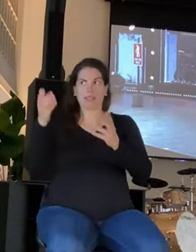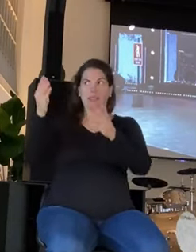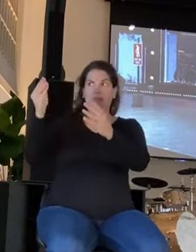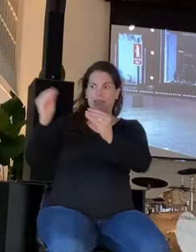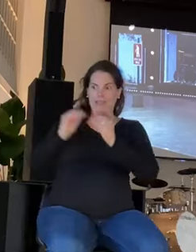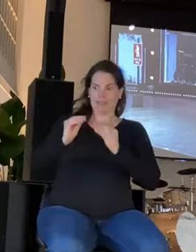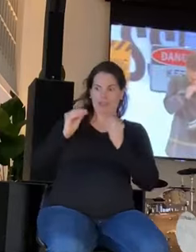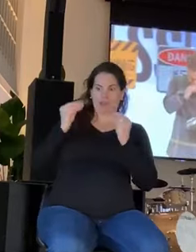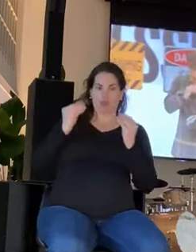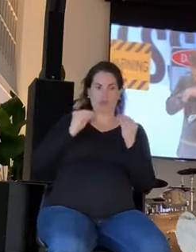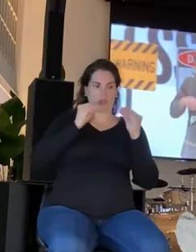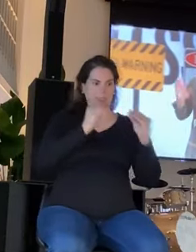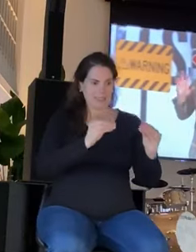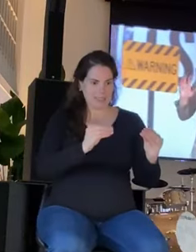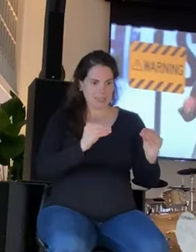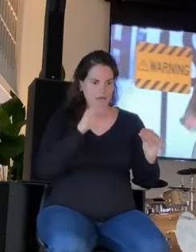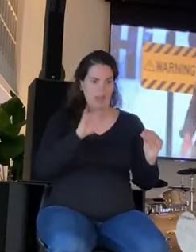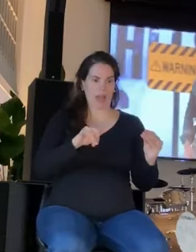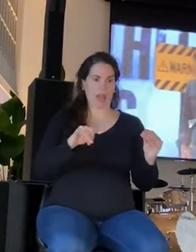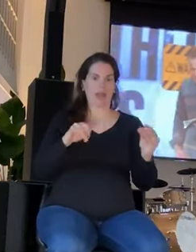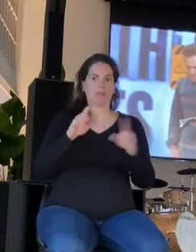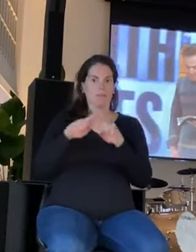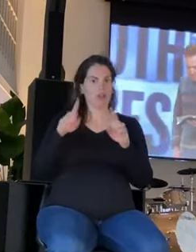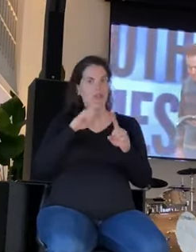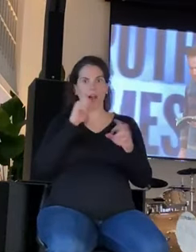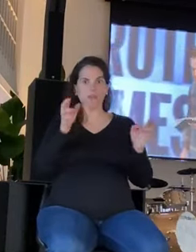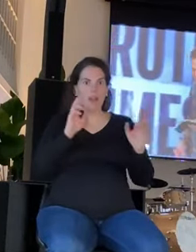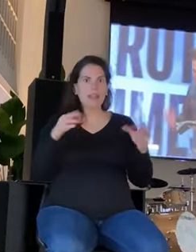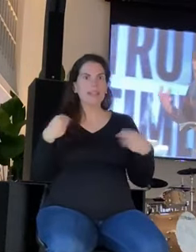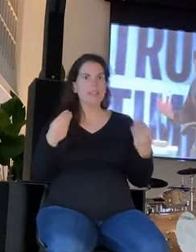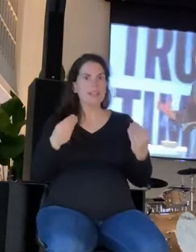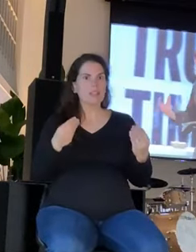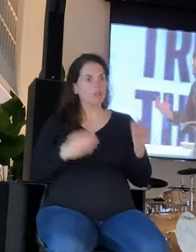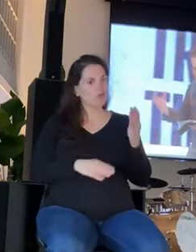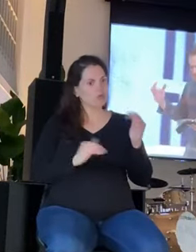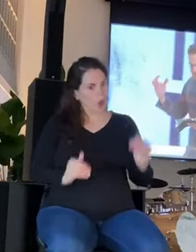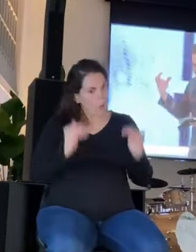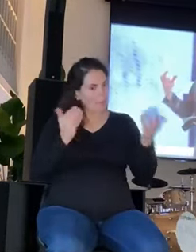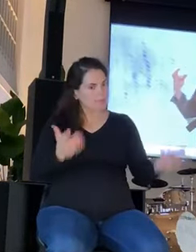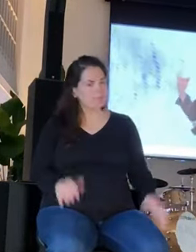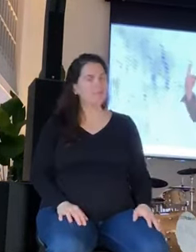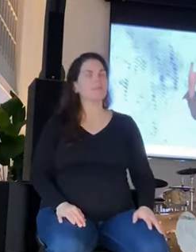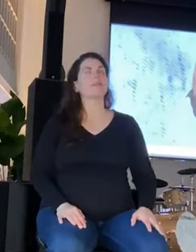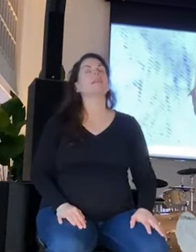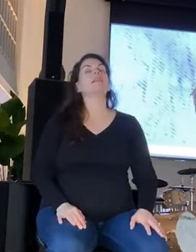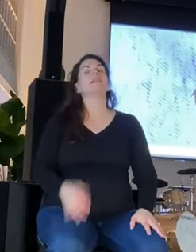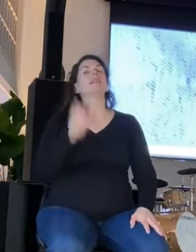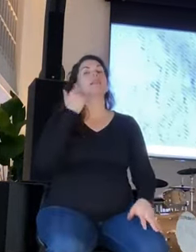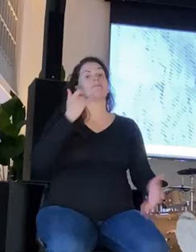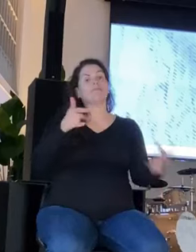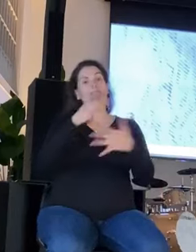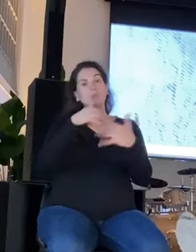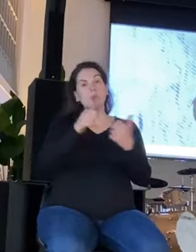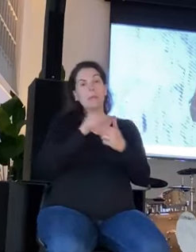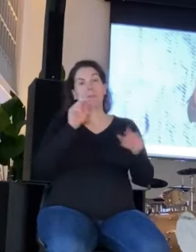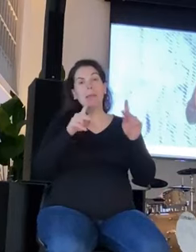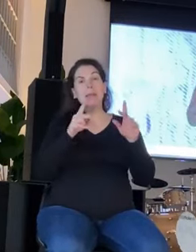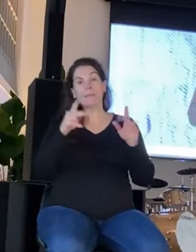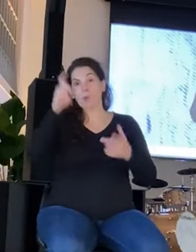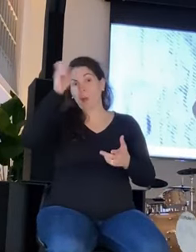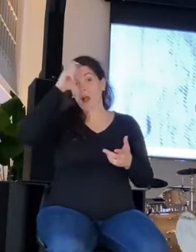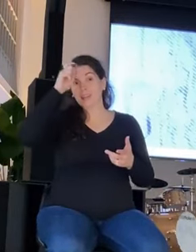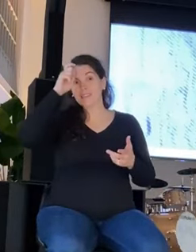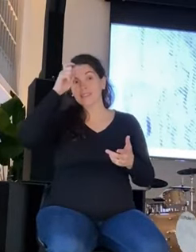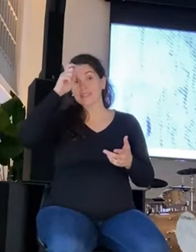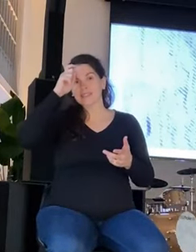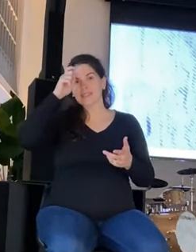It's a process. Okay, last one, we're going to pray. When you hang out with people of wisdom,